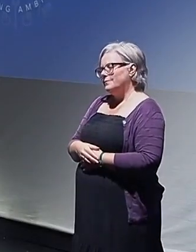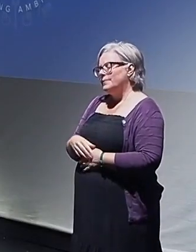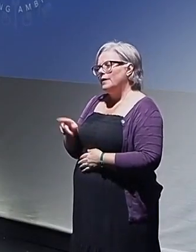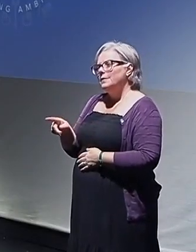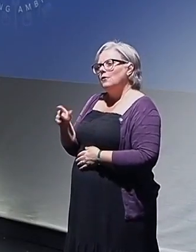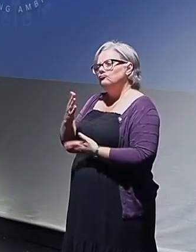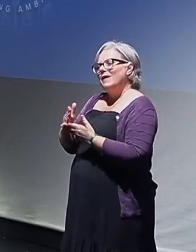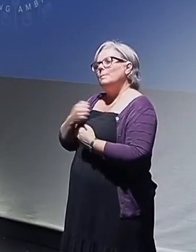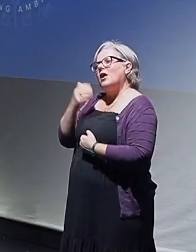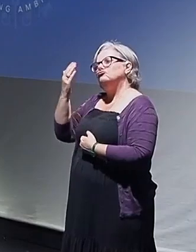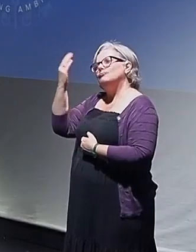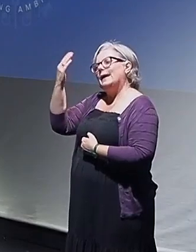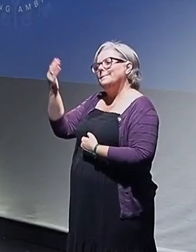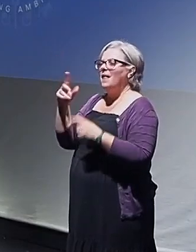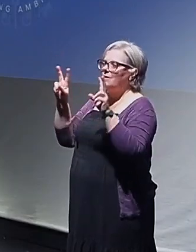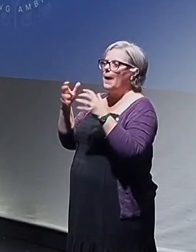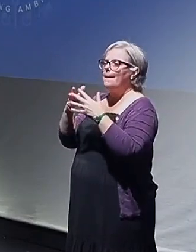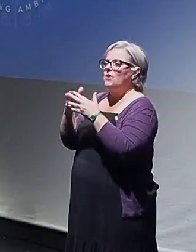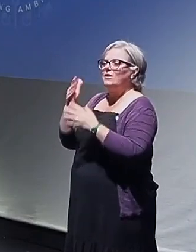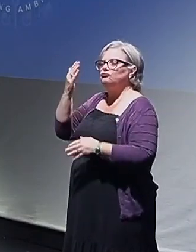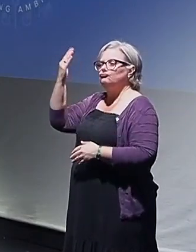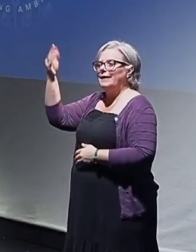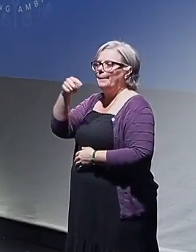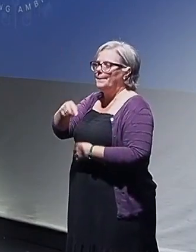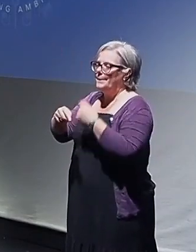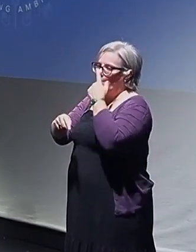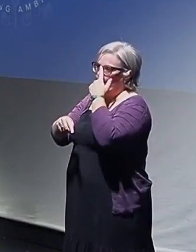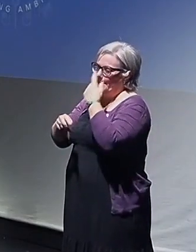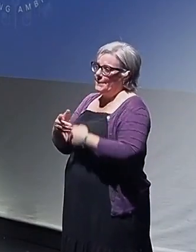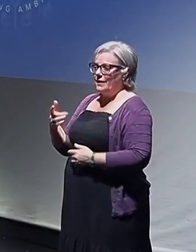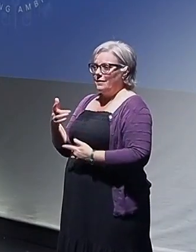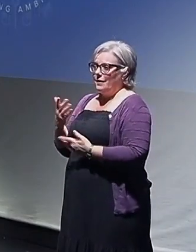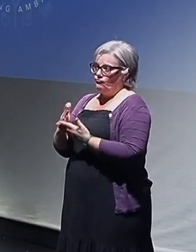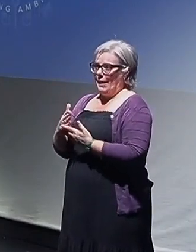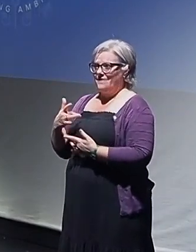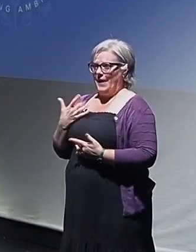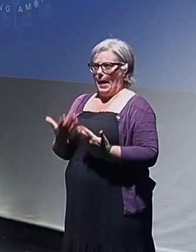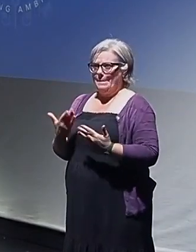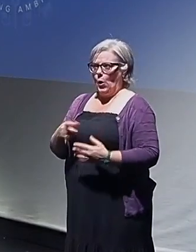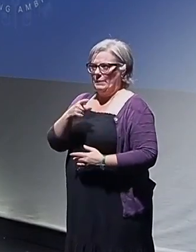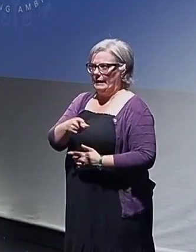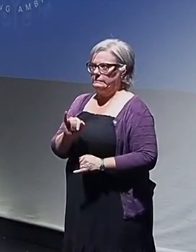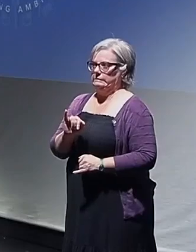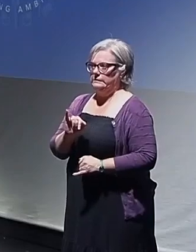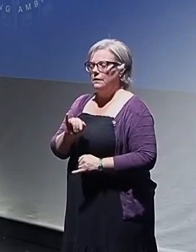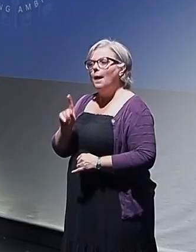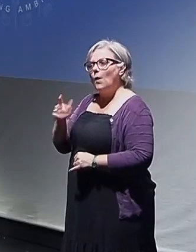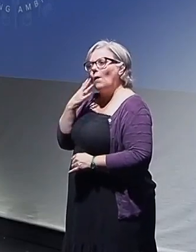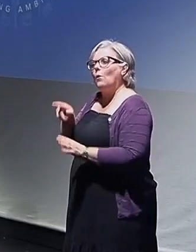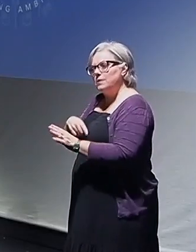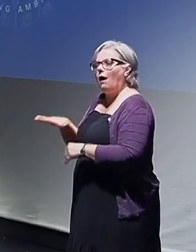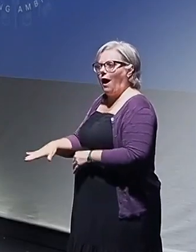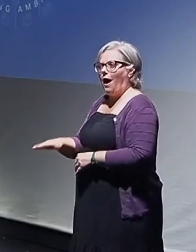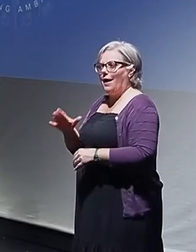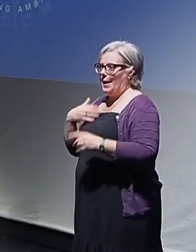was always the dream, the American dream. I don't feel that as much now in the current climate, but when I was younger, it was definitely, the American